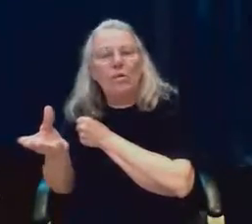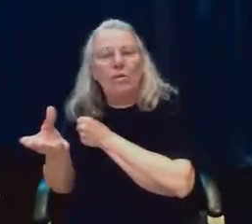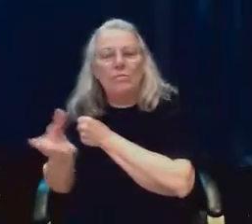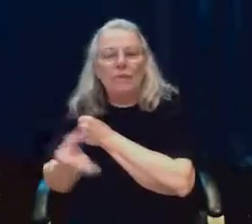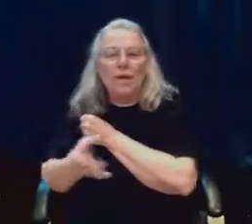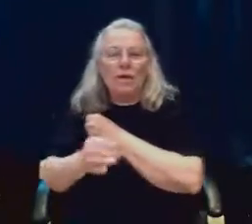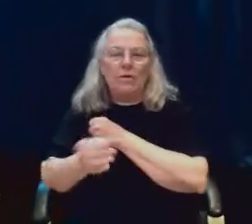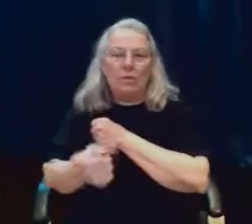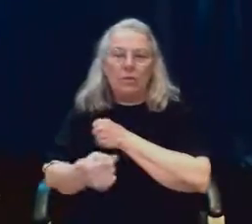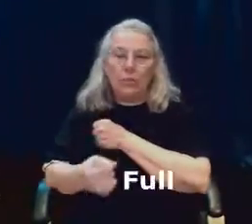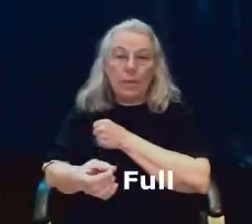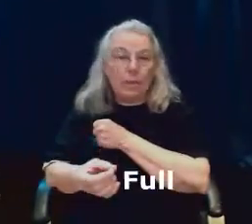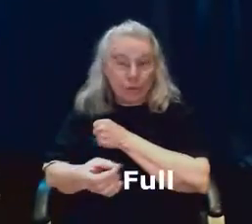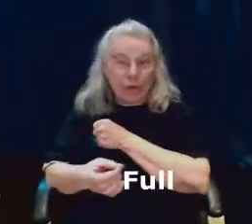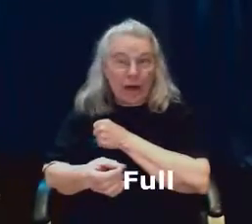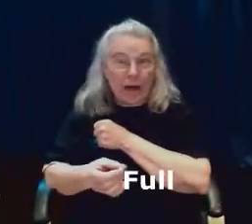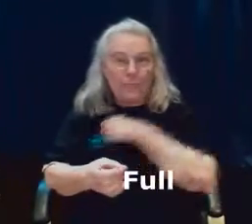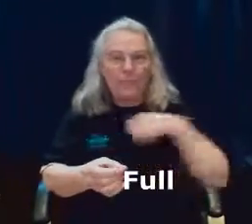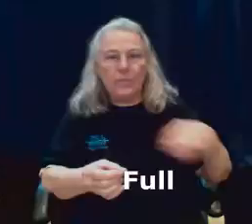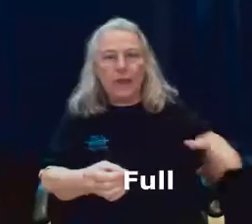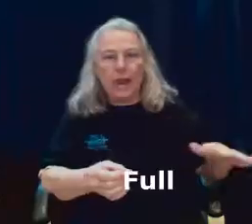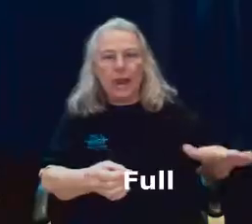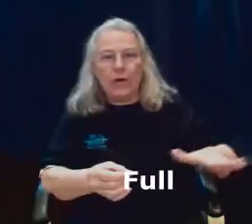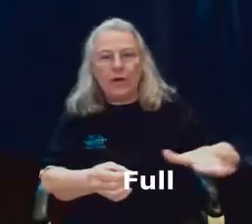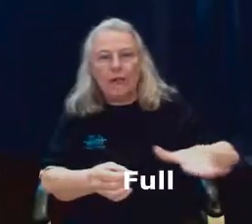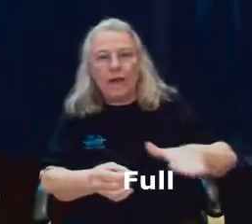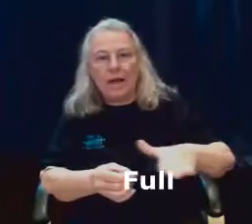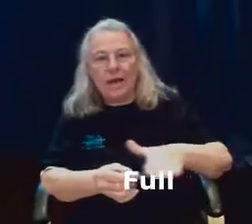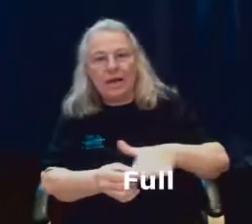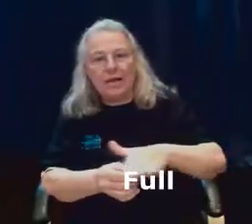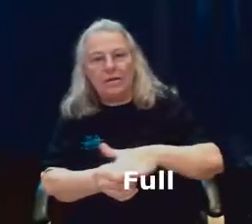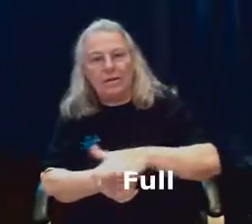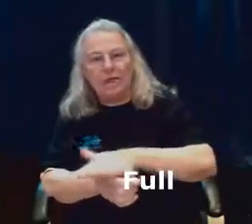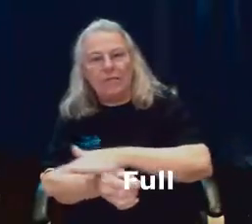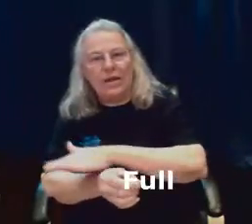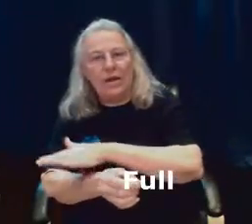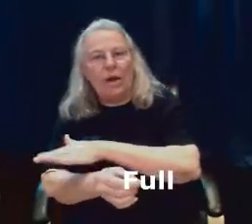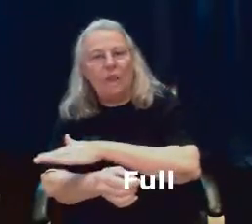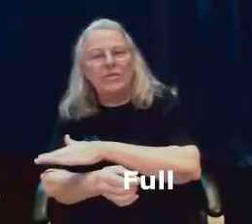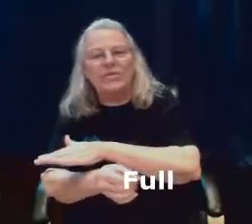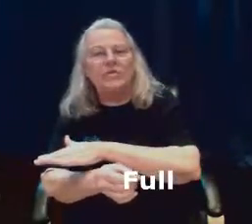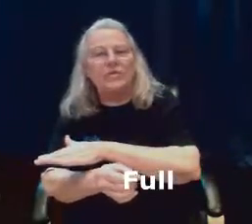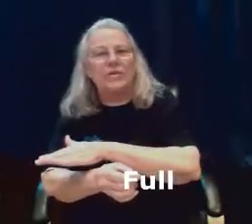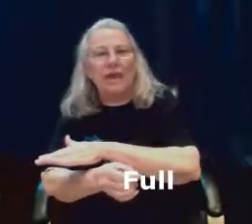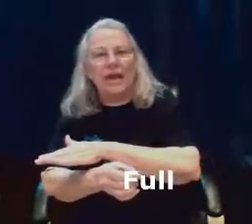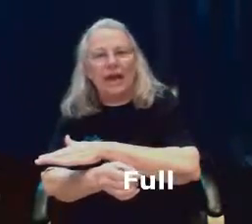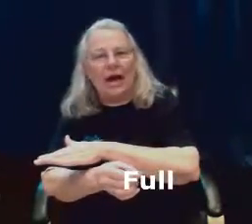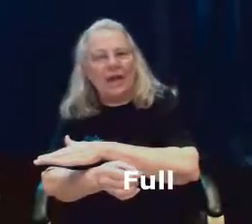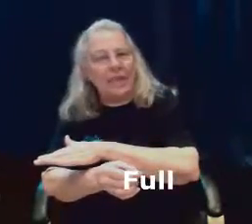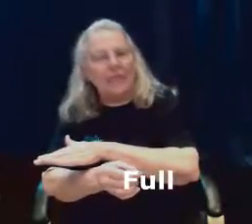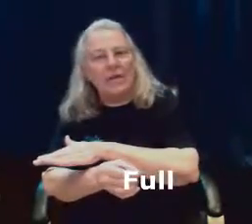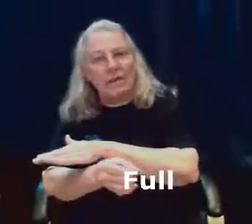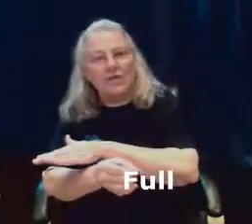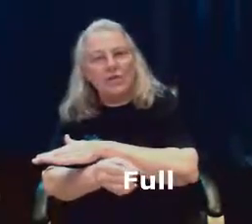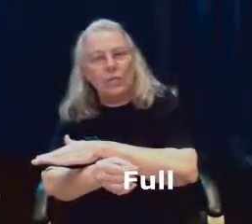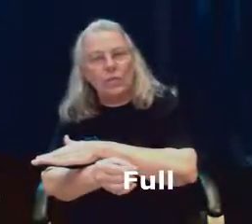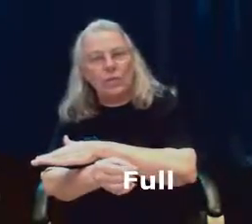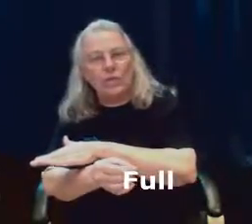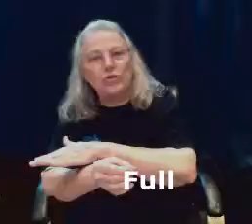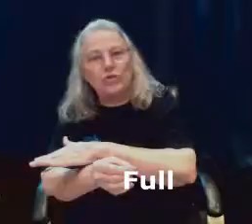Full. You remember your cup and you take and level it off. It's just like in the kitchen when you're measuring